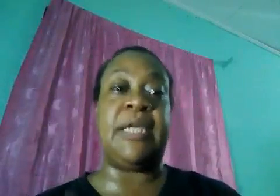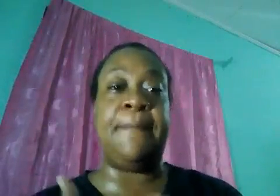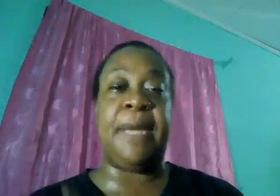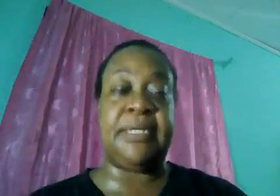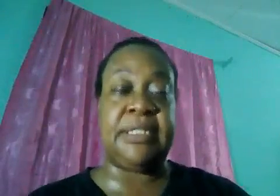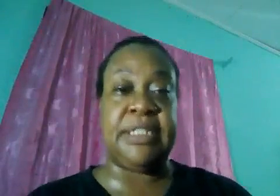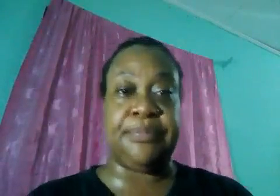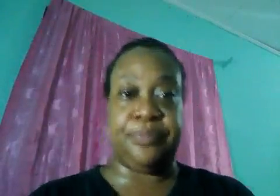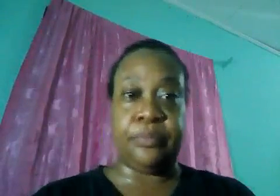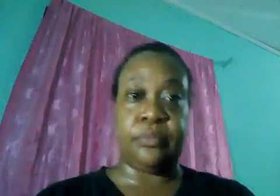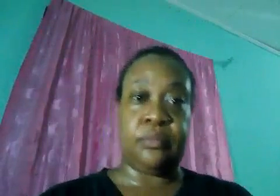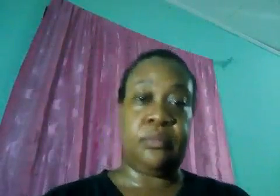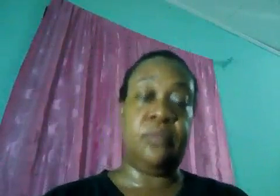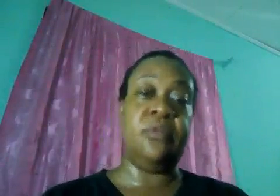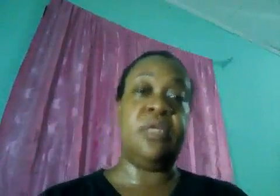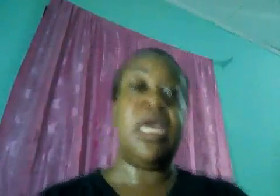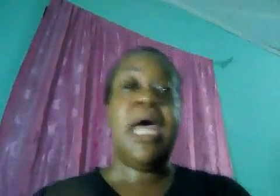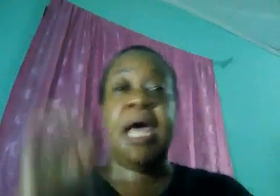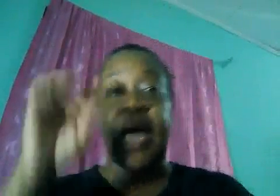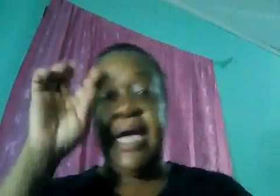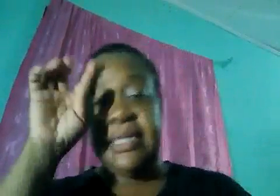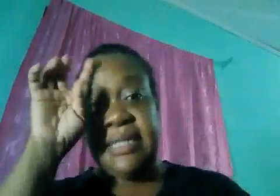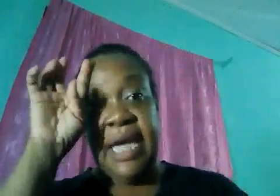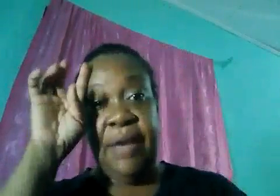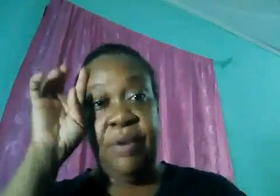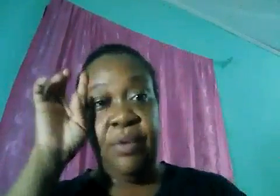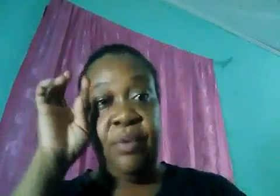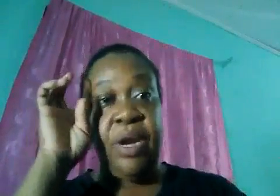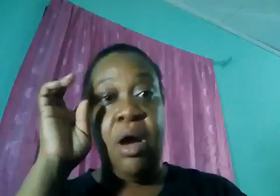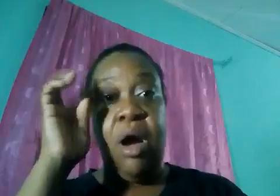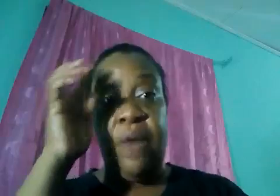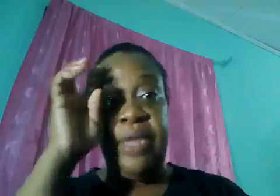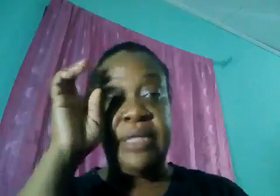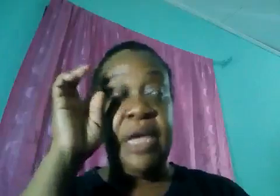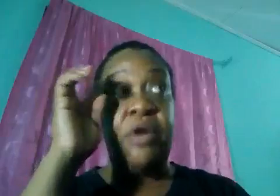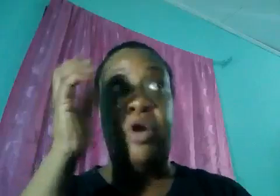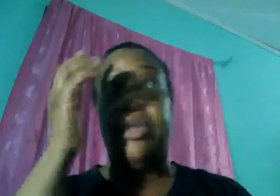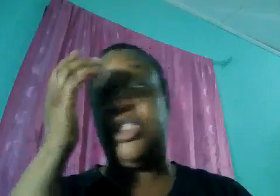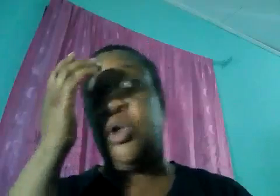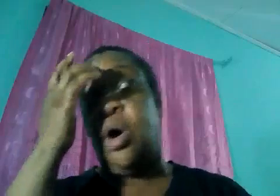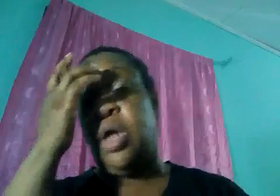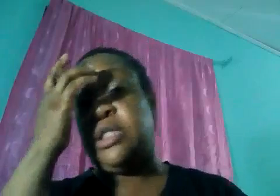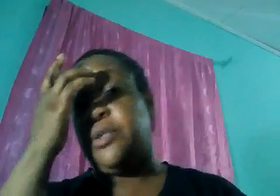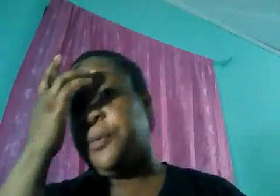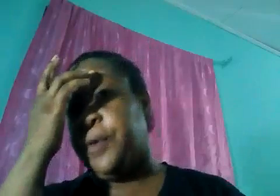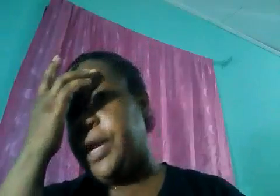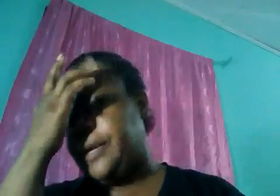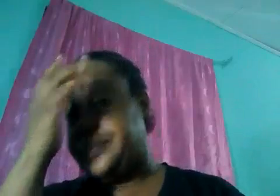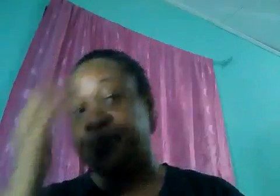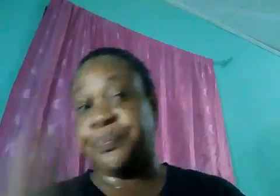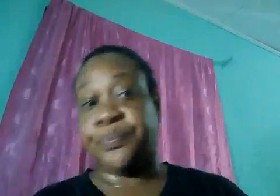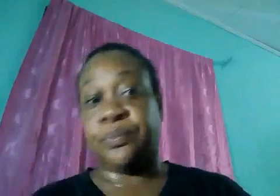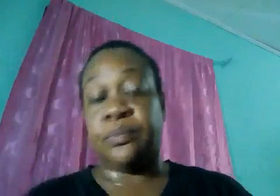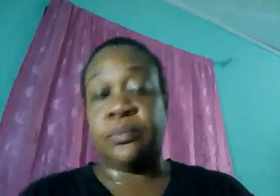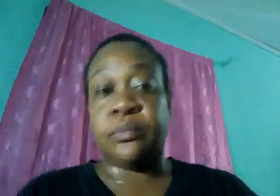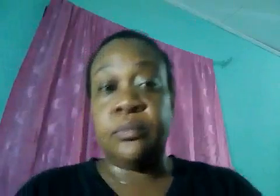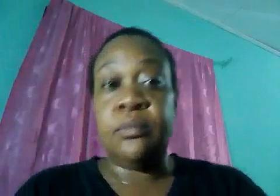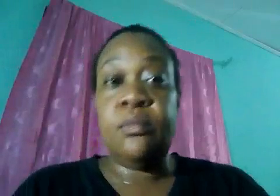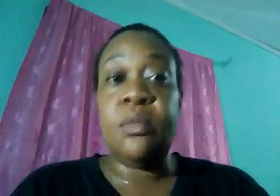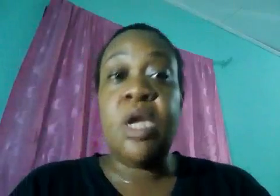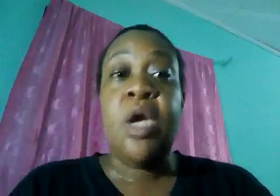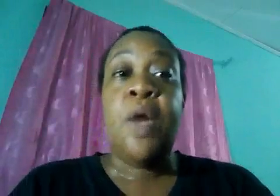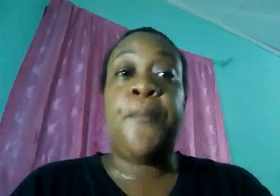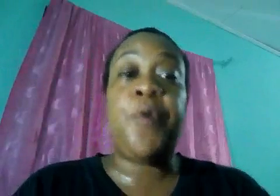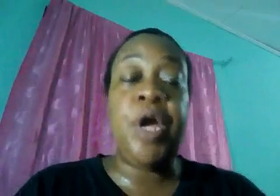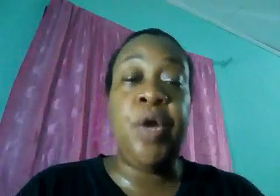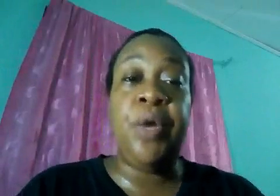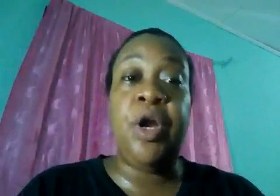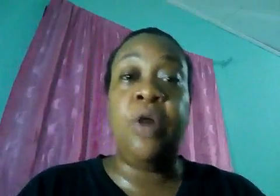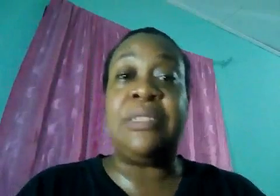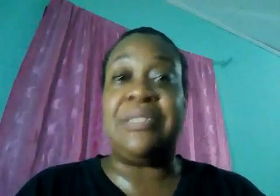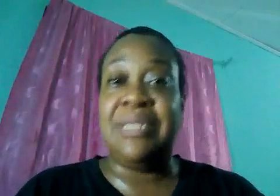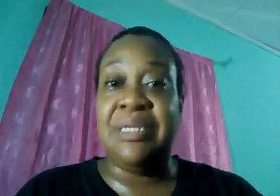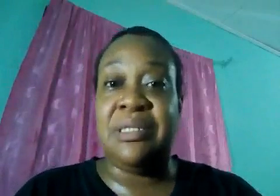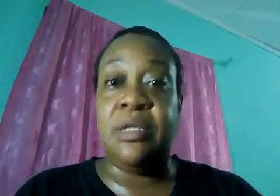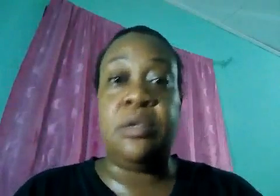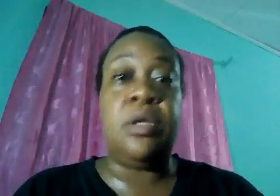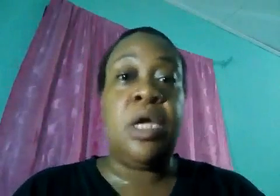name. As I will always encourage you all to pray. Pray without ceasing. Don't